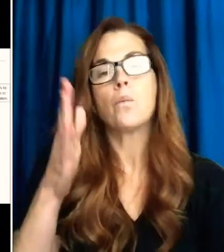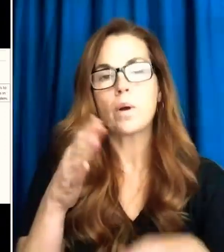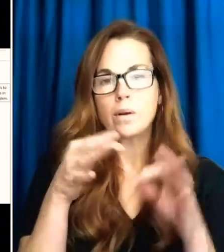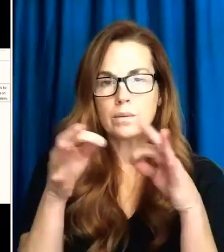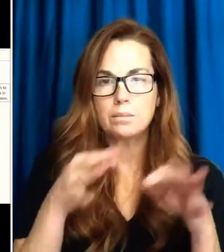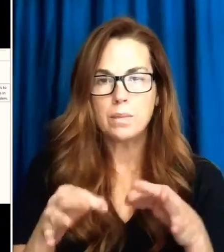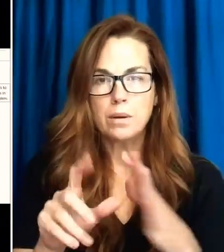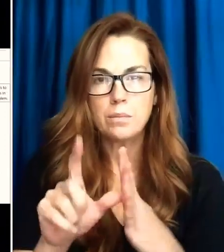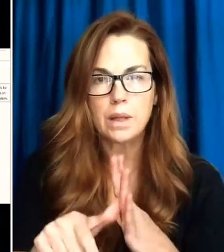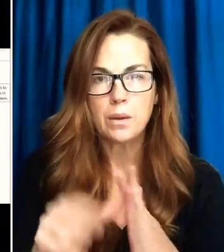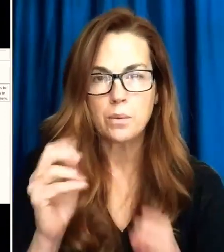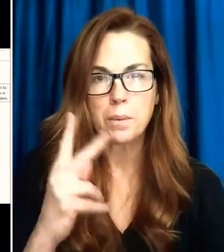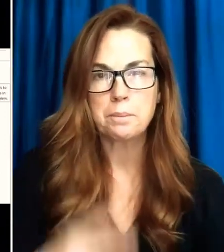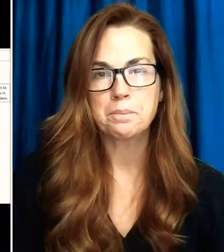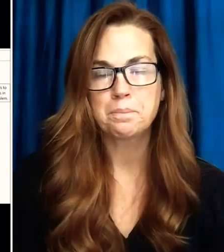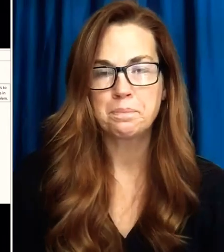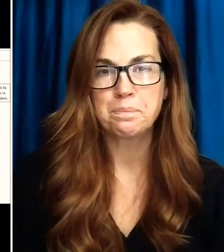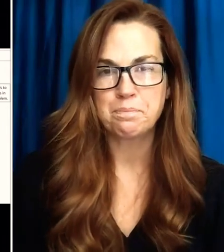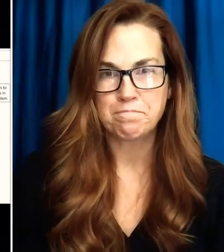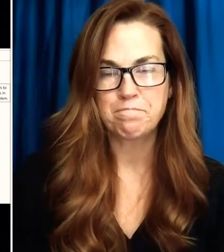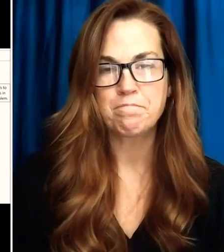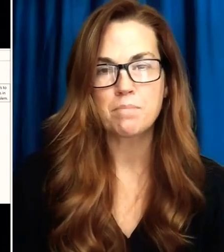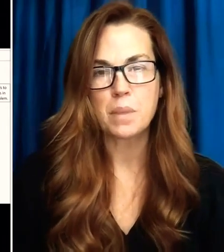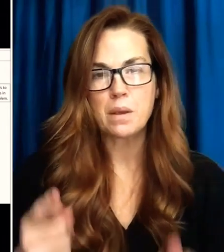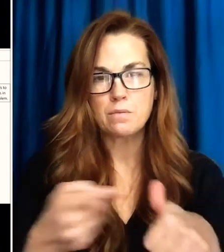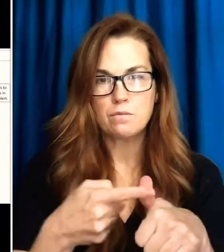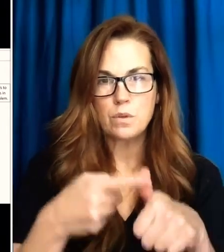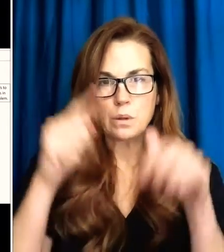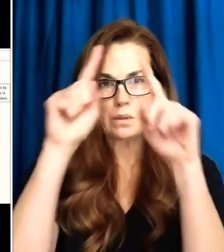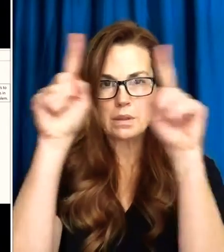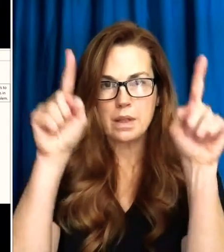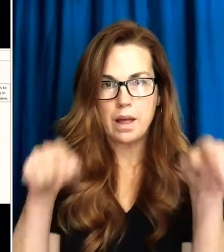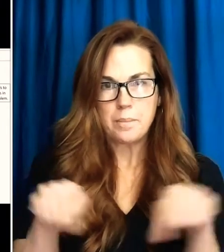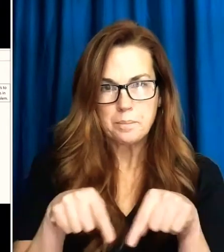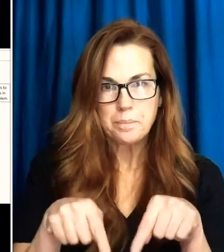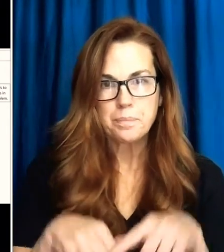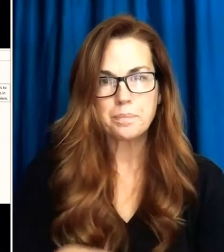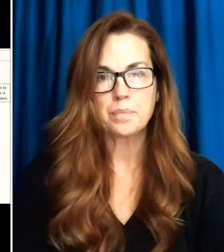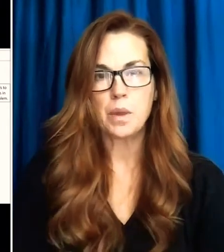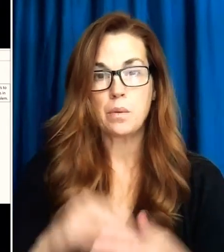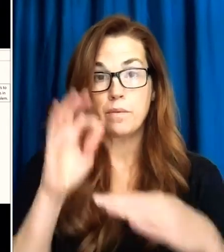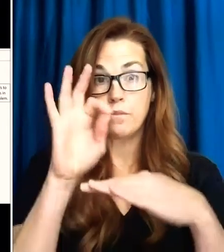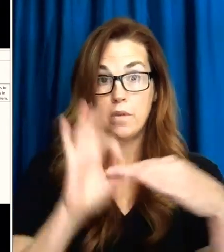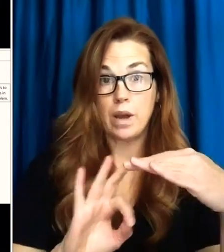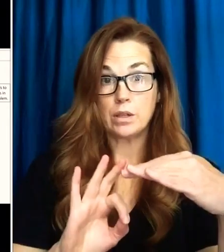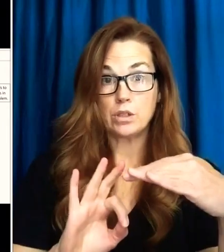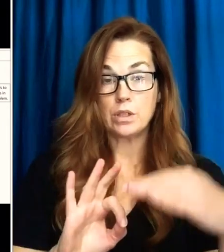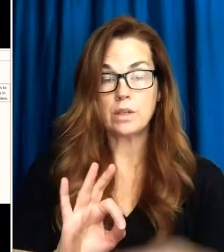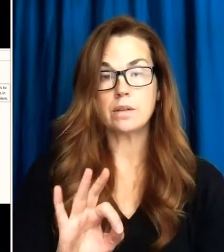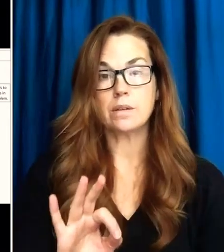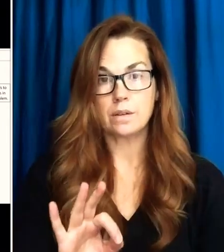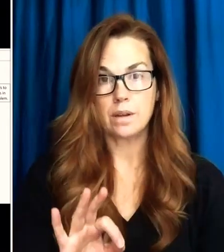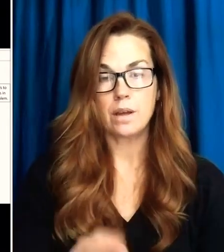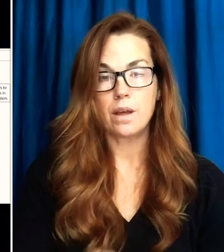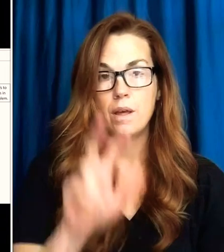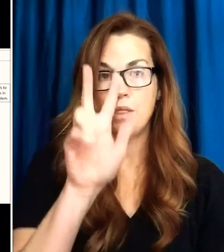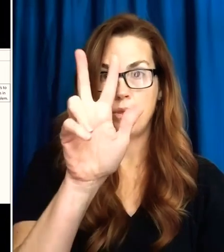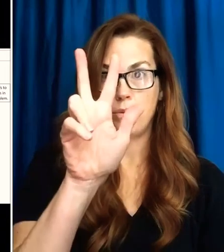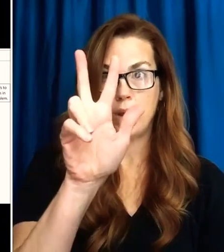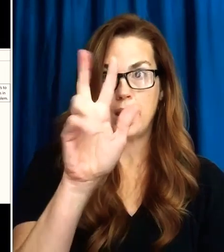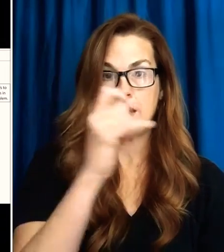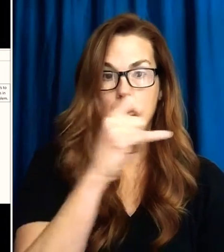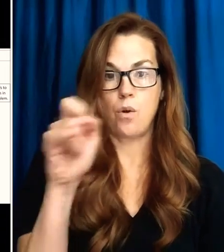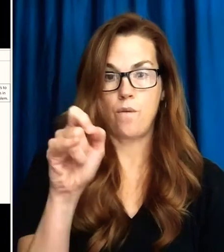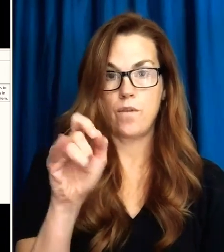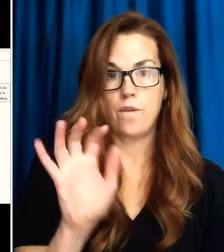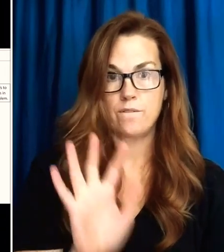at the first slide, I have my fraction 3 divided by 5, or 3 over 5. The proper way to say